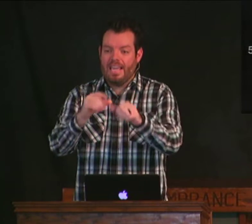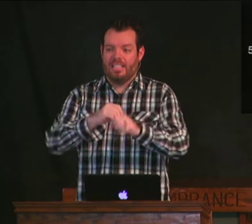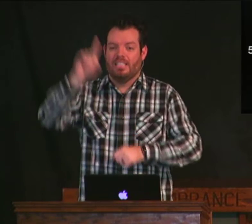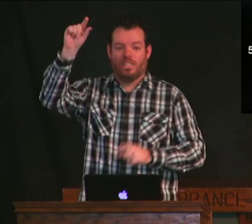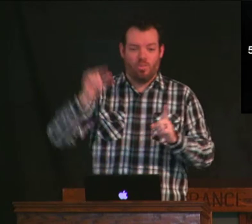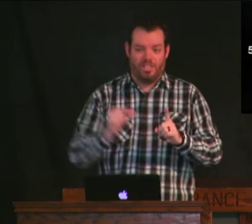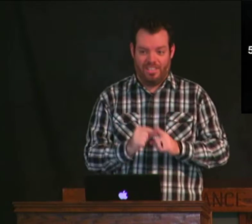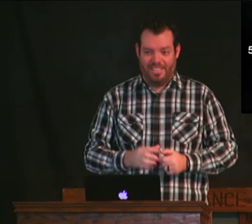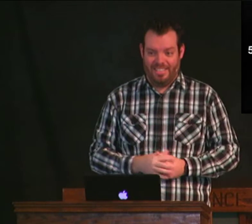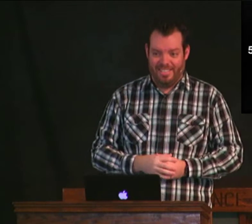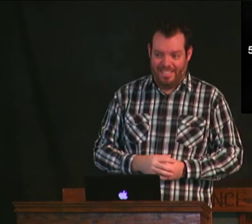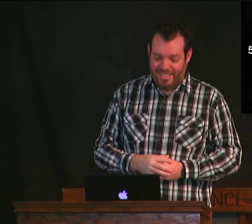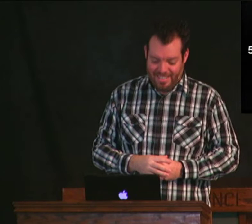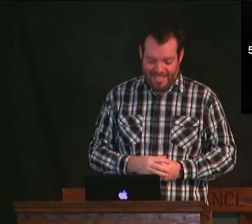in his words.